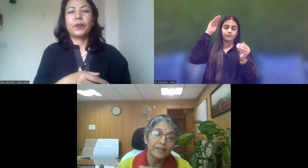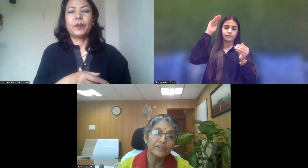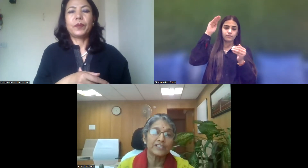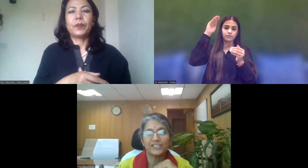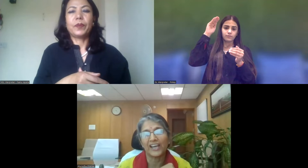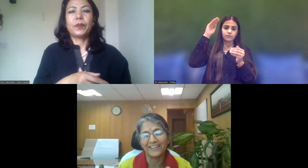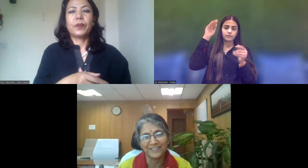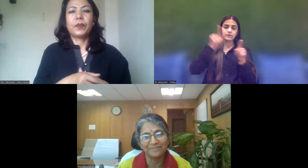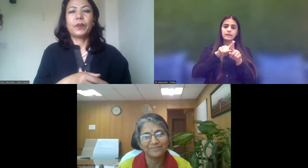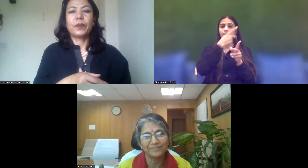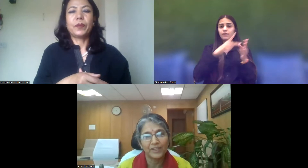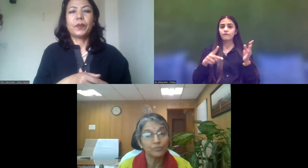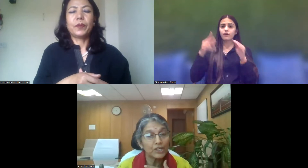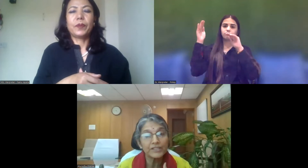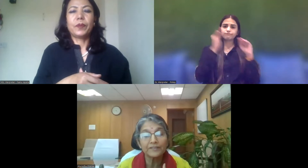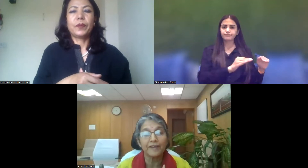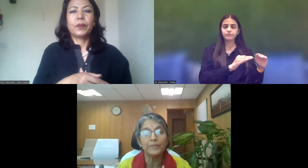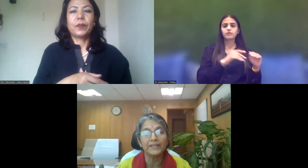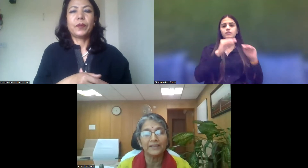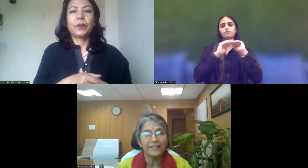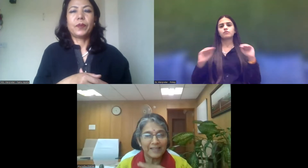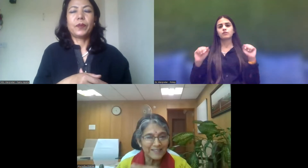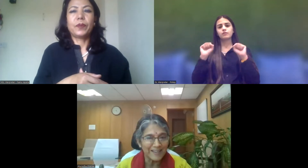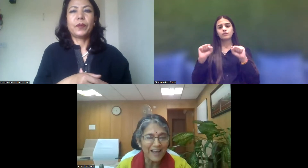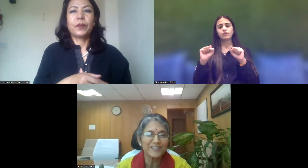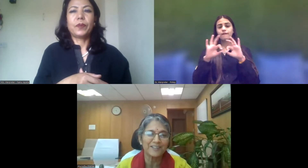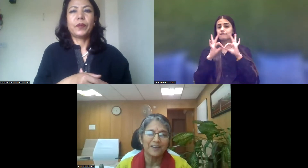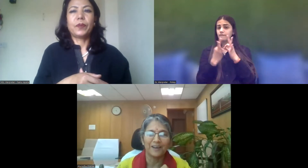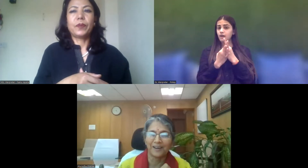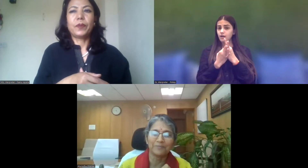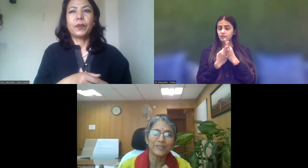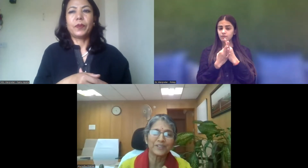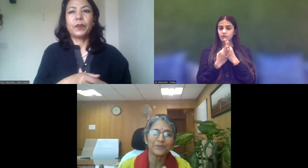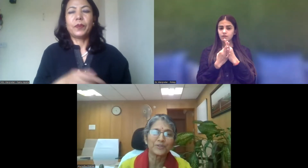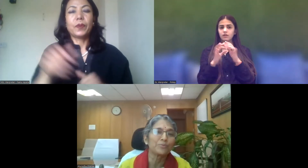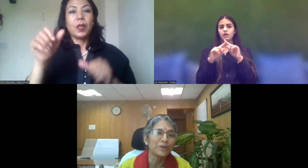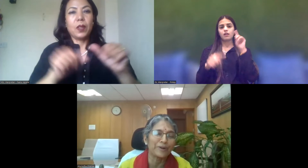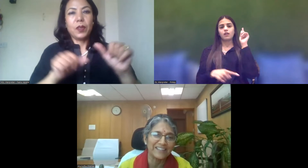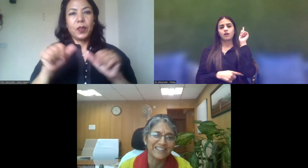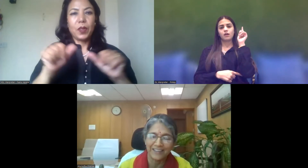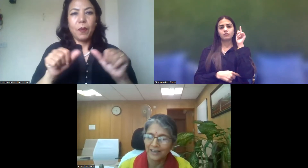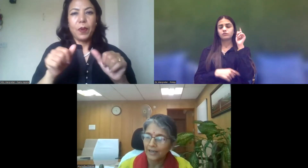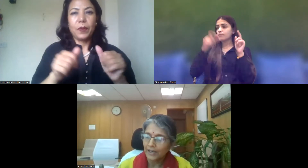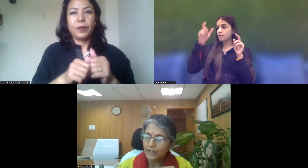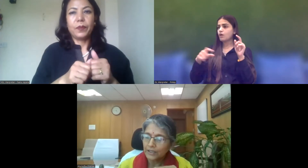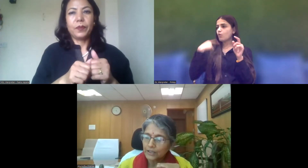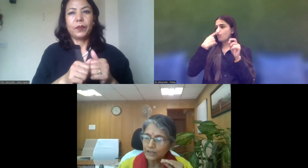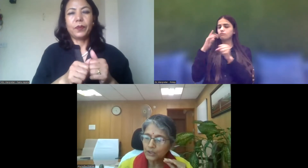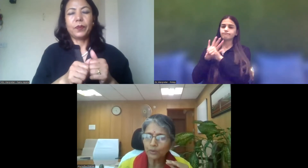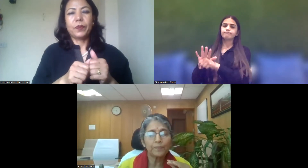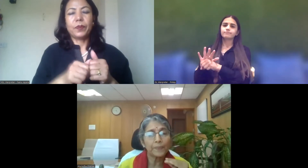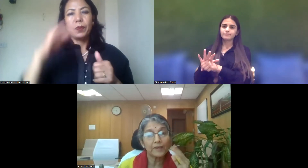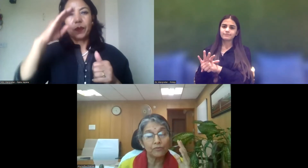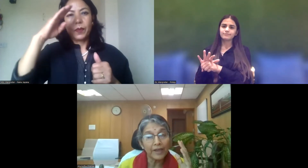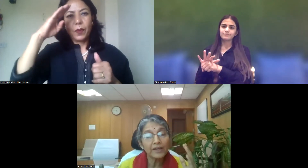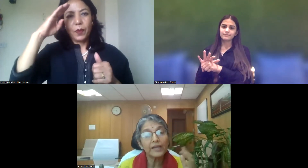multiple, which is the child. Because in the family, that is the last person who's to be oppressed.